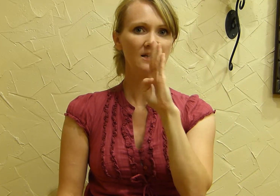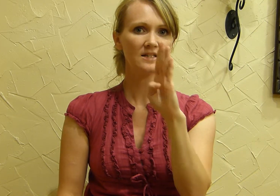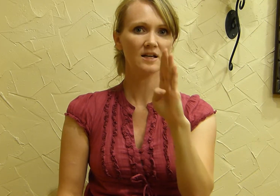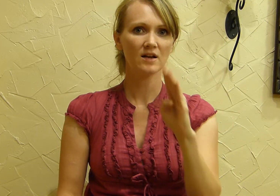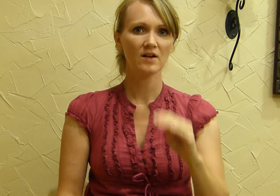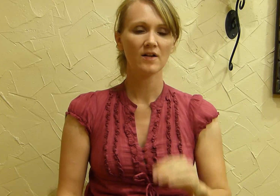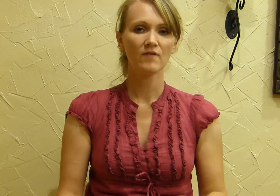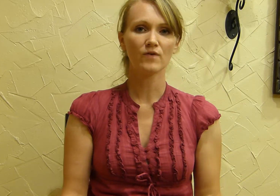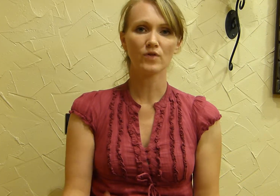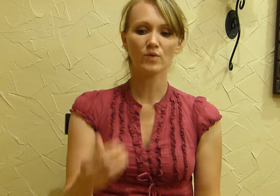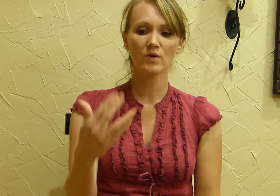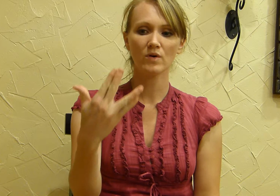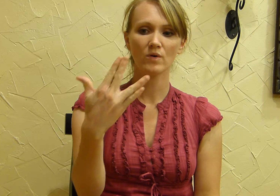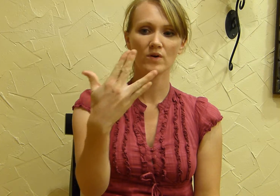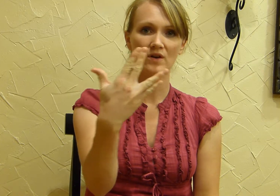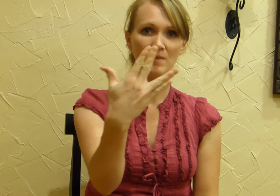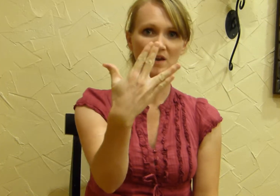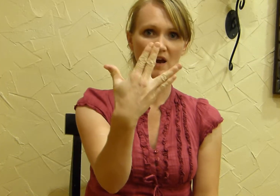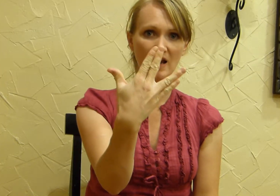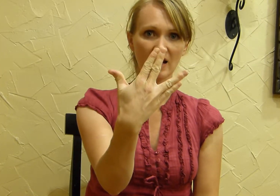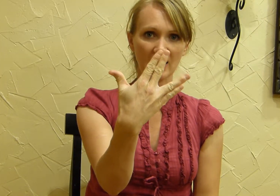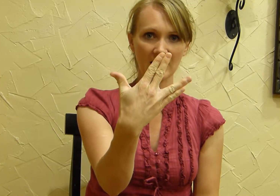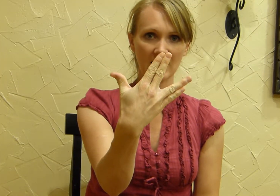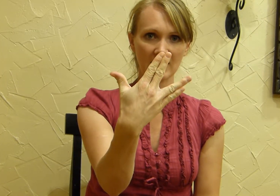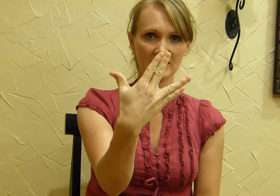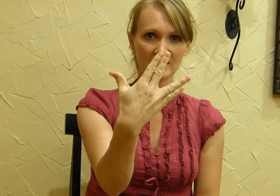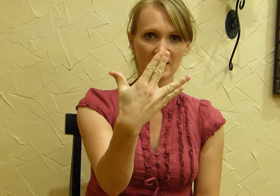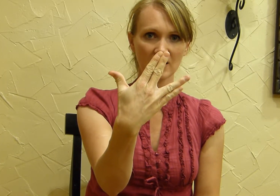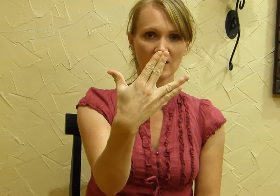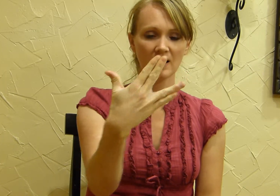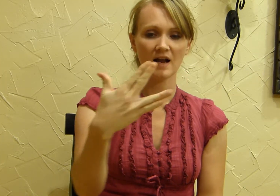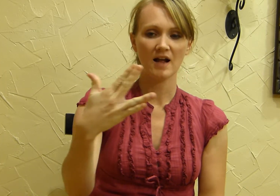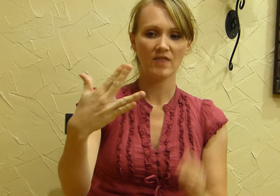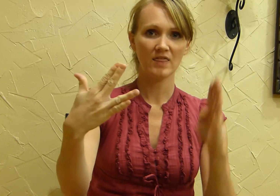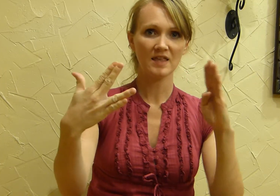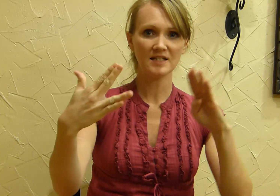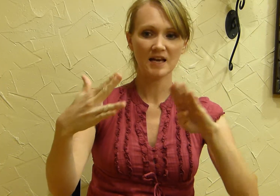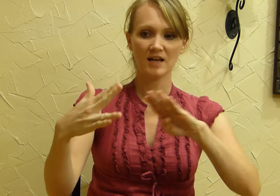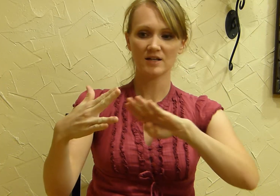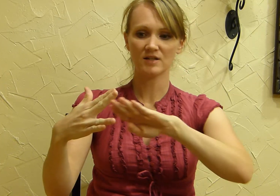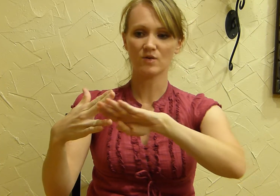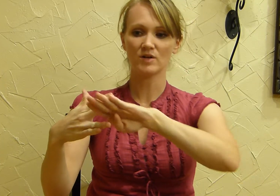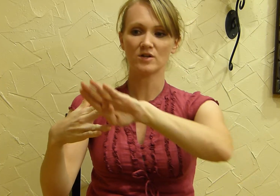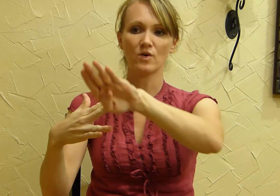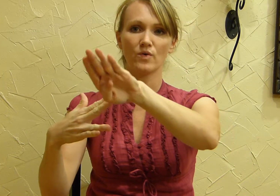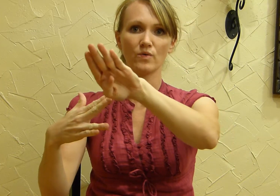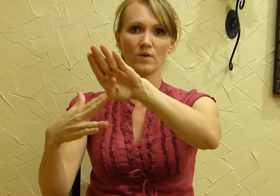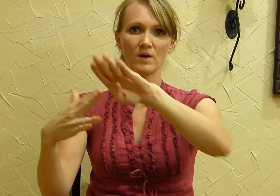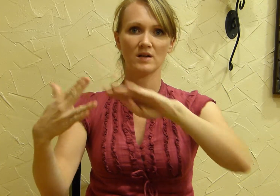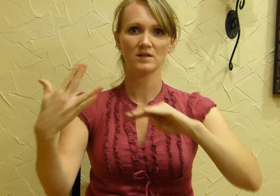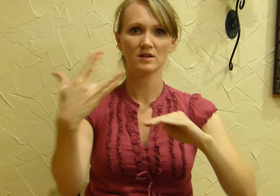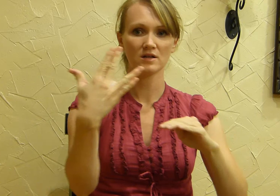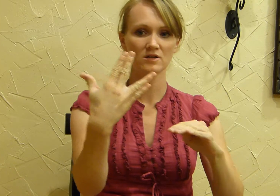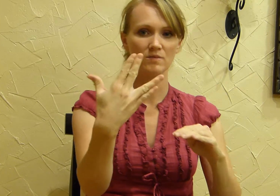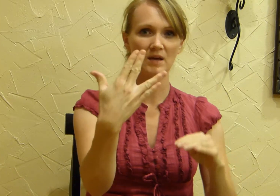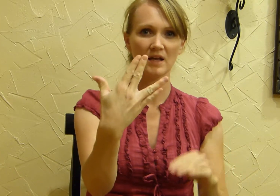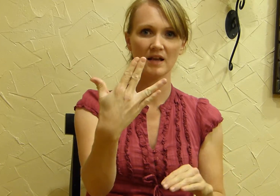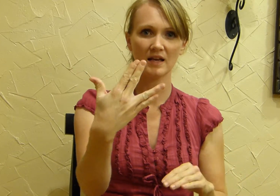Speaks. For through, you're going to make your hand like this, and then this hand is going to go through it. So make it like a